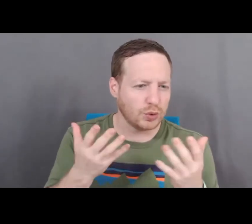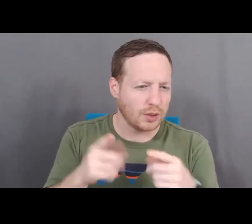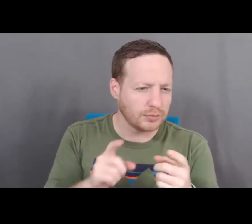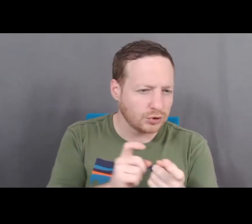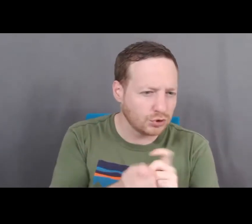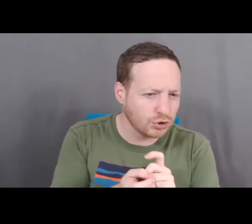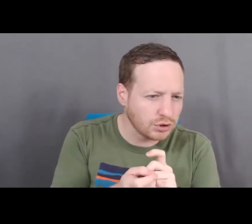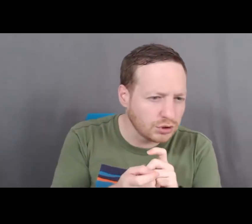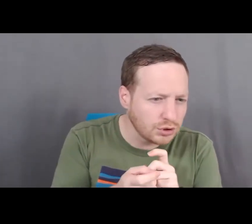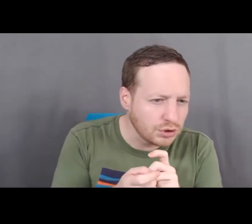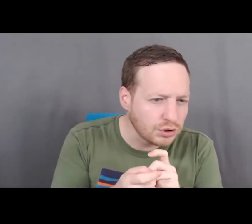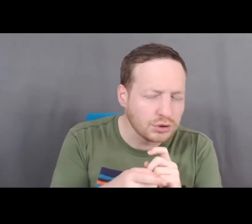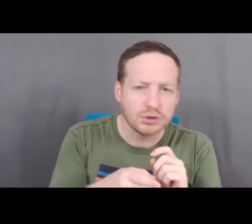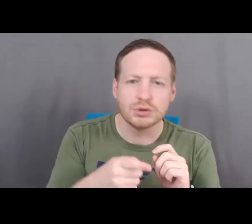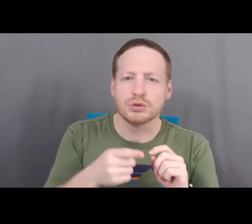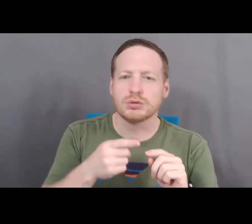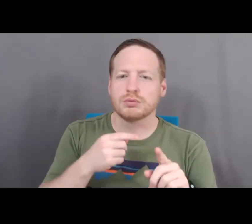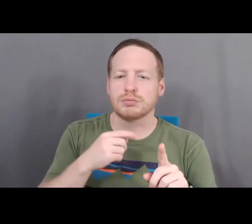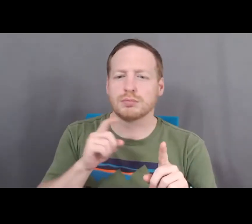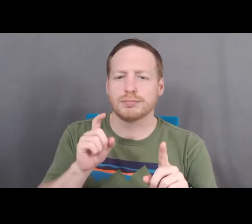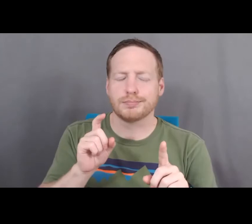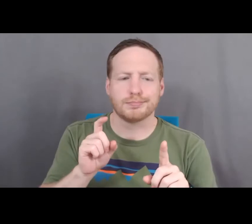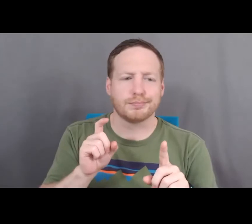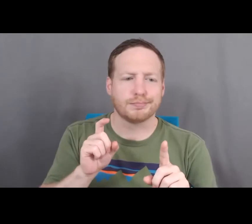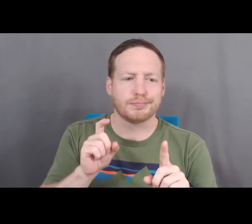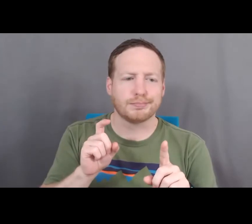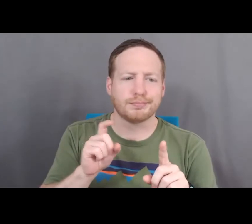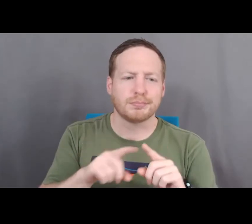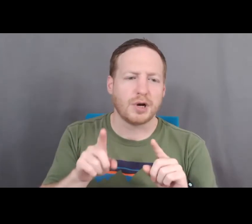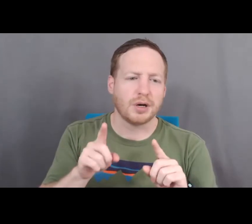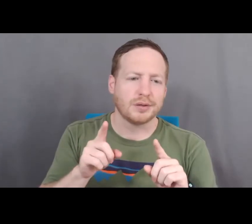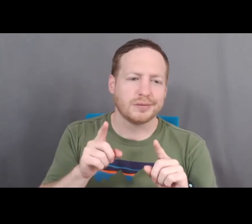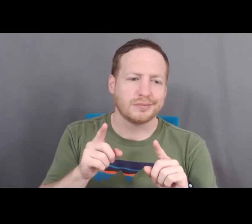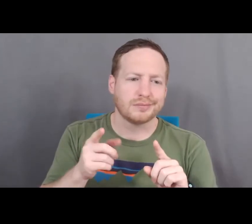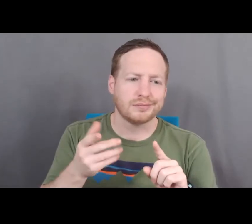and I'm not sure, it looks like there was a change from when we put it together.